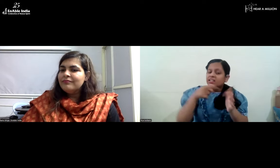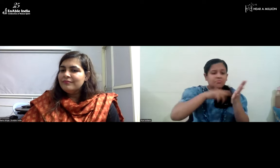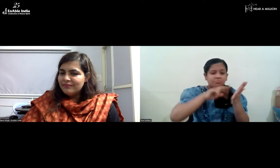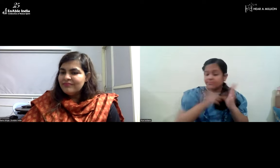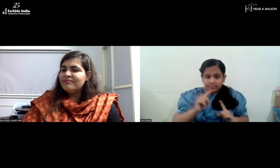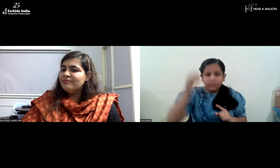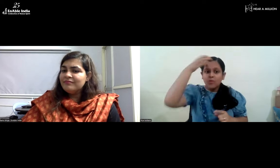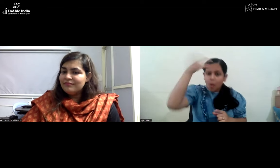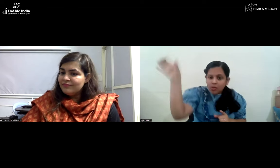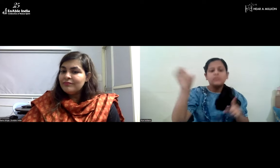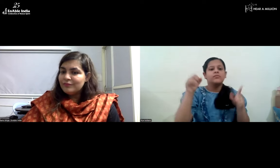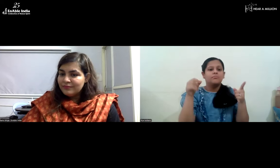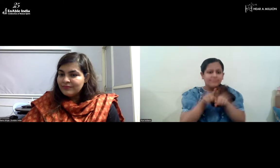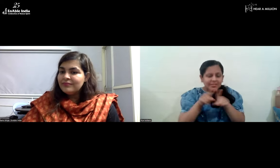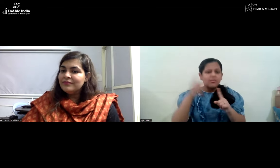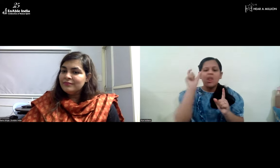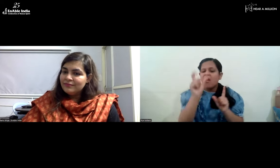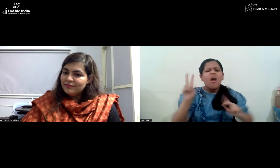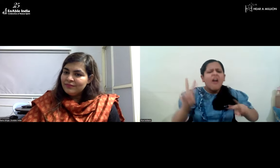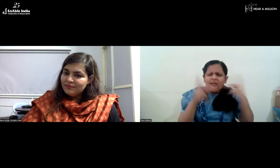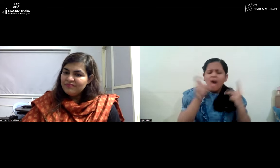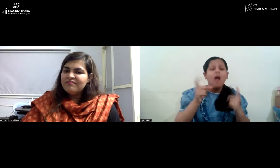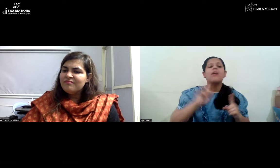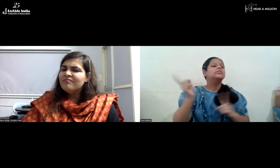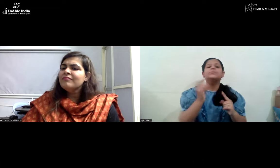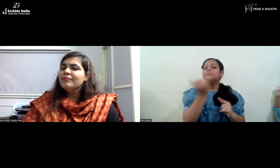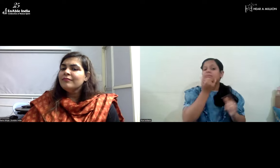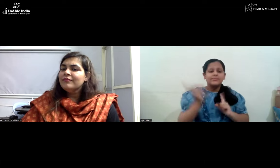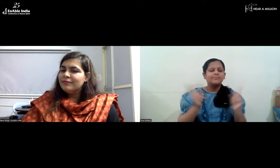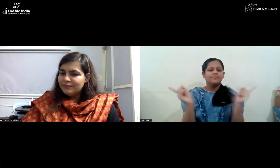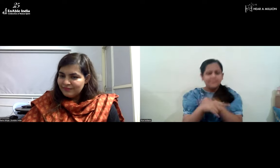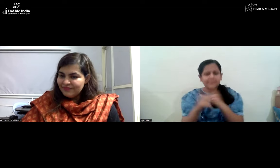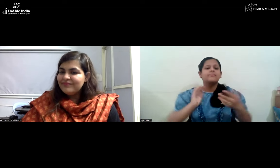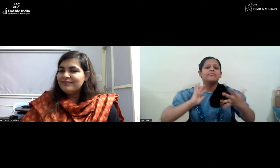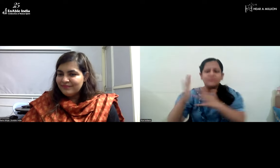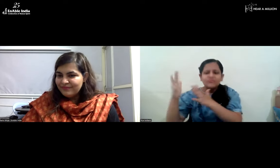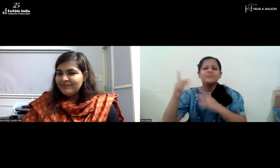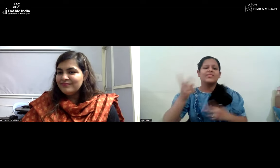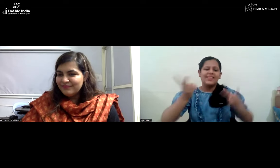Okay, now we have finished with the four panelists, and now we